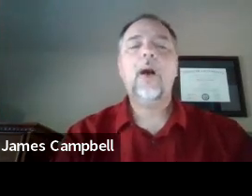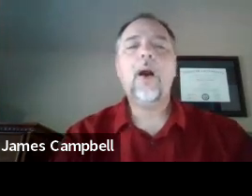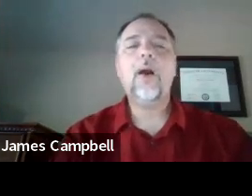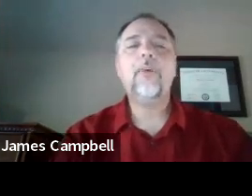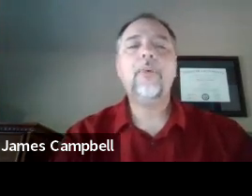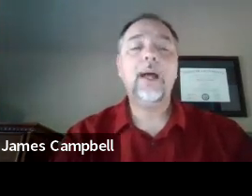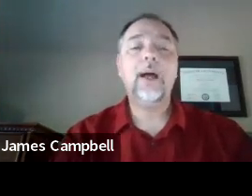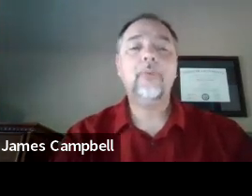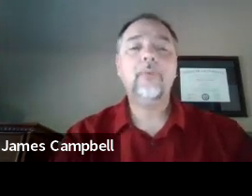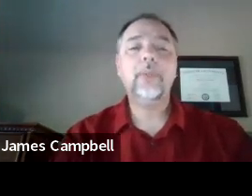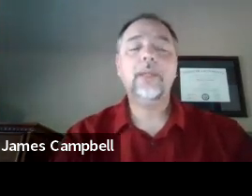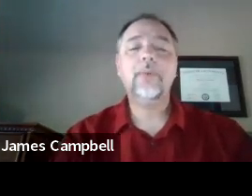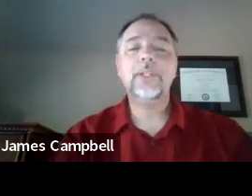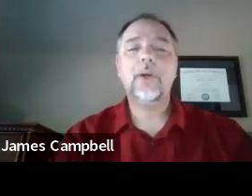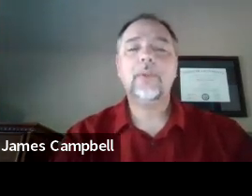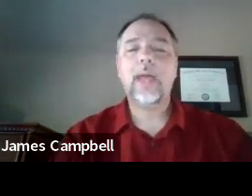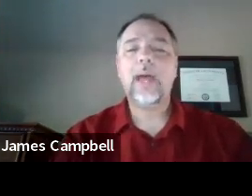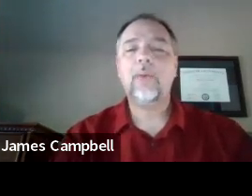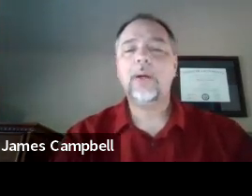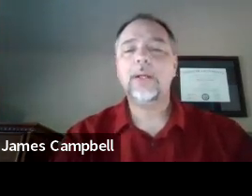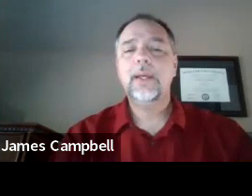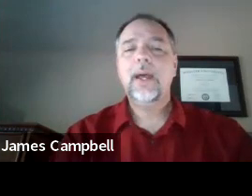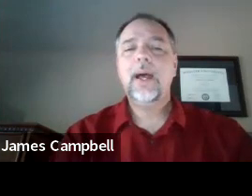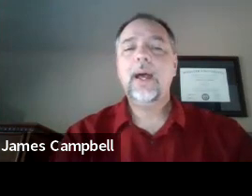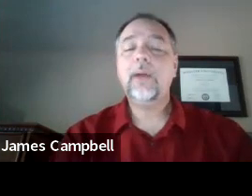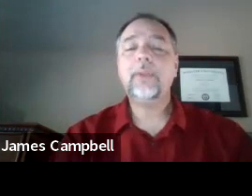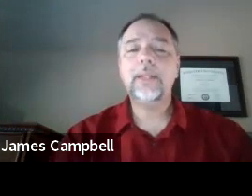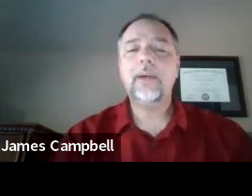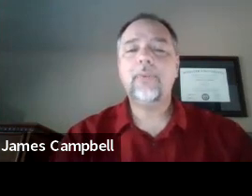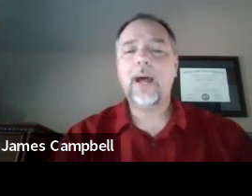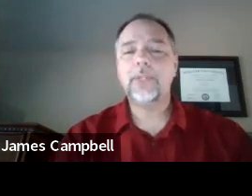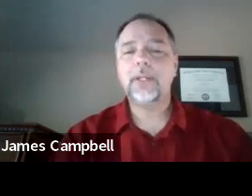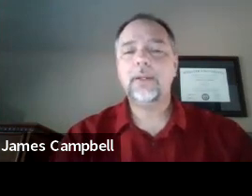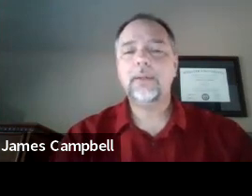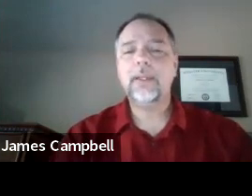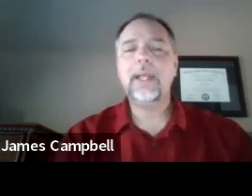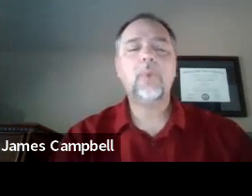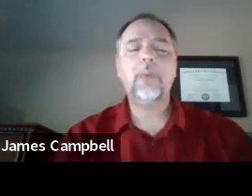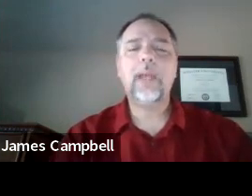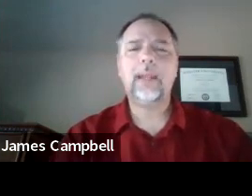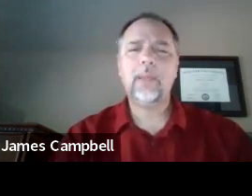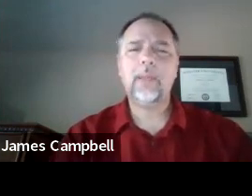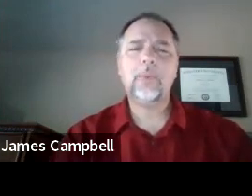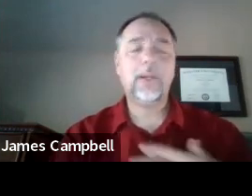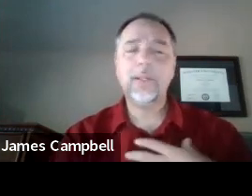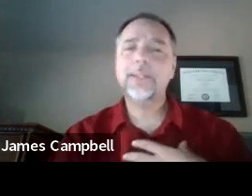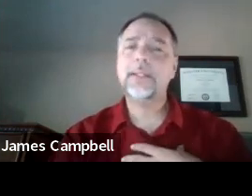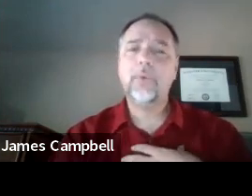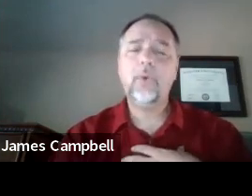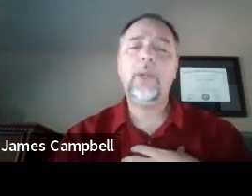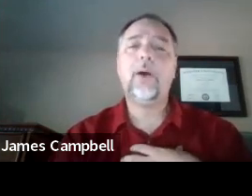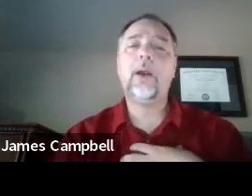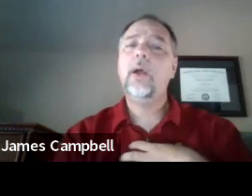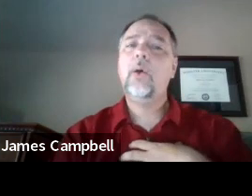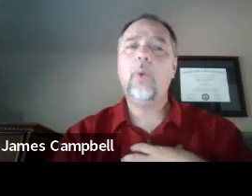met often enough, then the result of that was a healthy self-object. That's what we got. In other words, we had a good sense